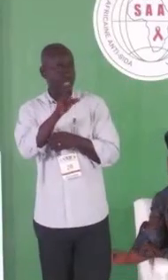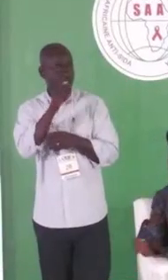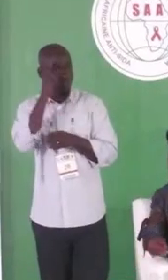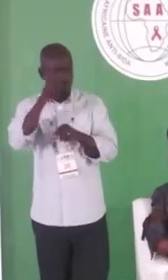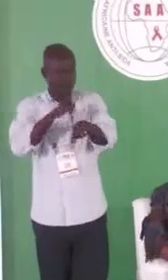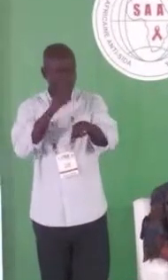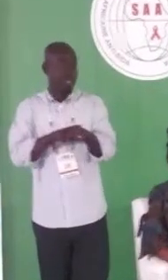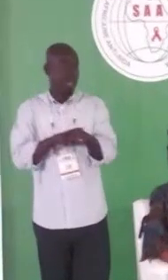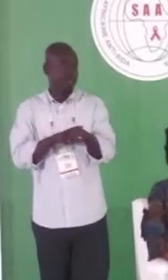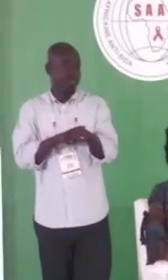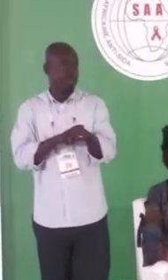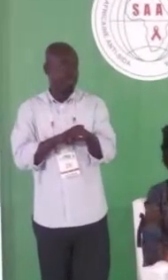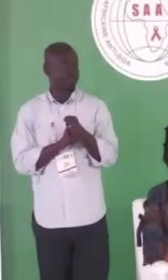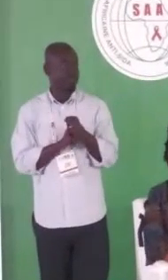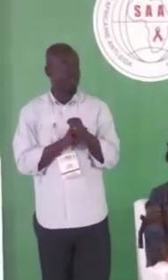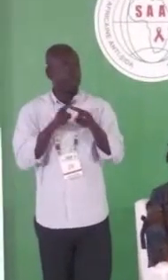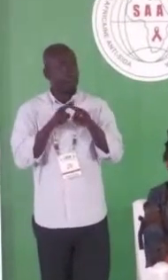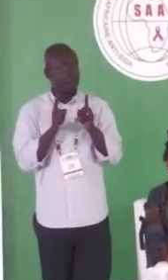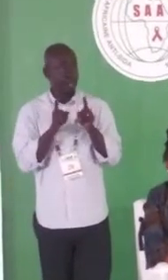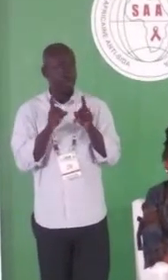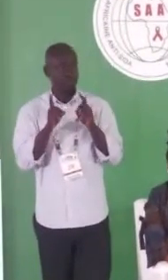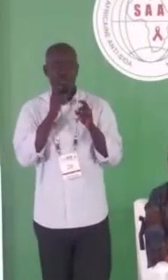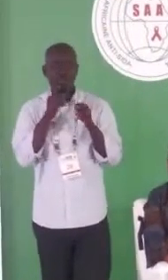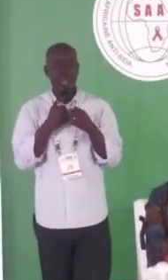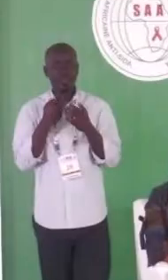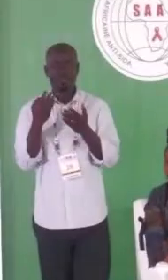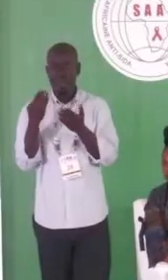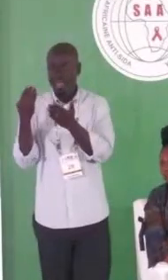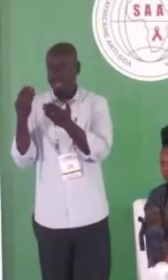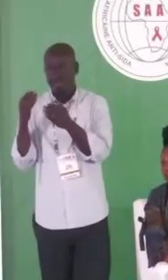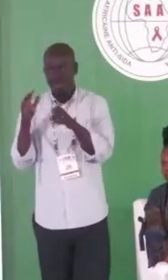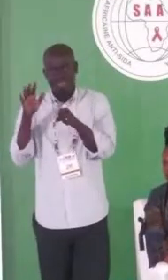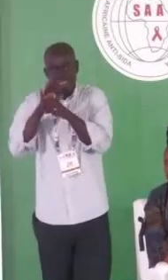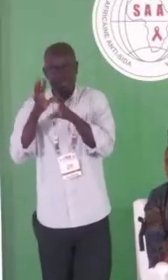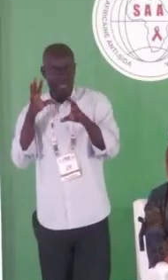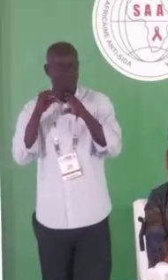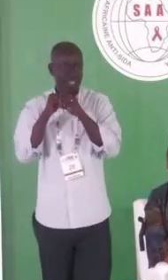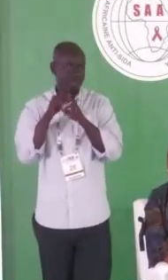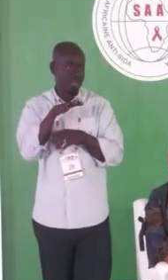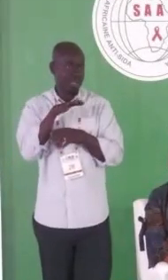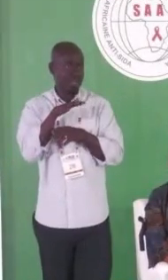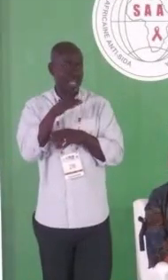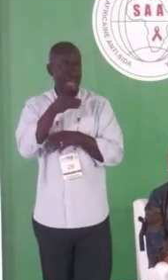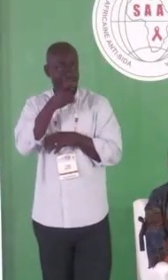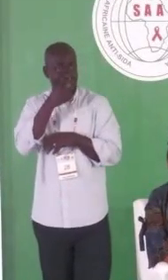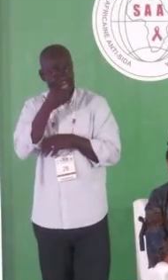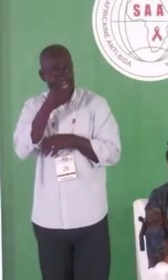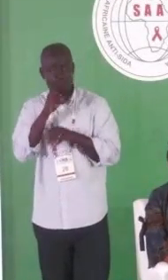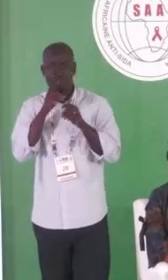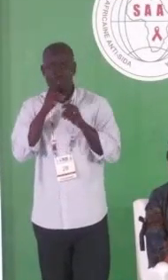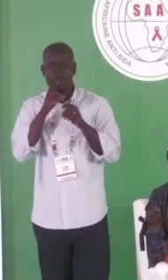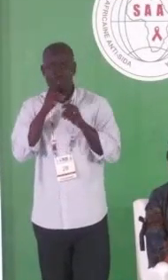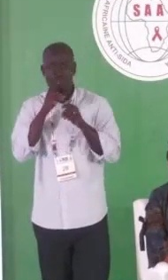We don't have enough investment into that, and our data does not help us